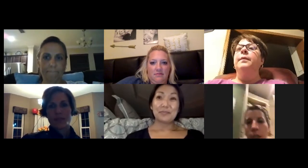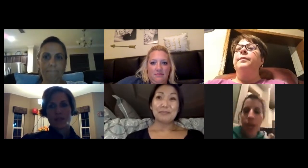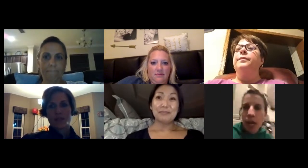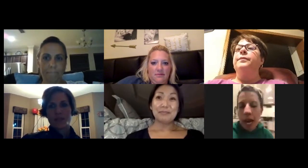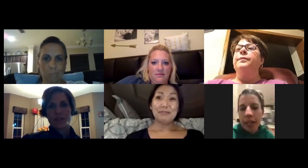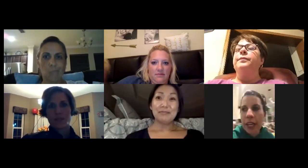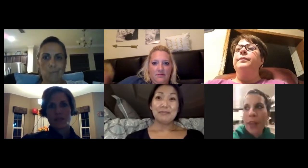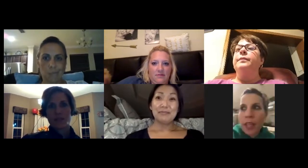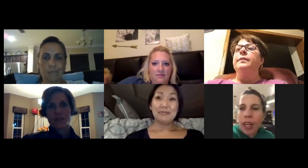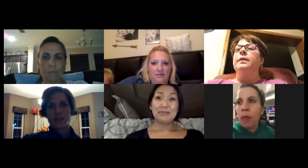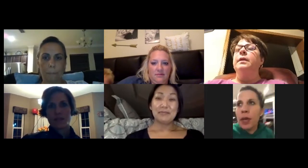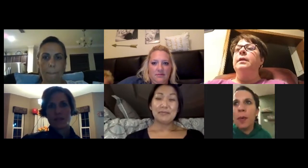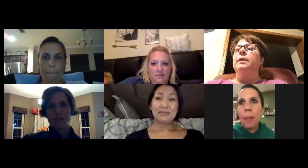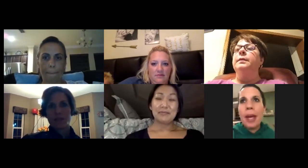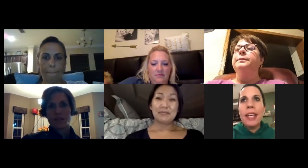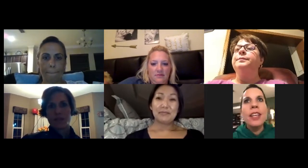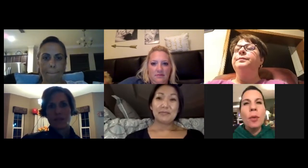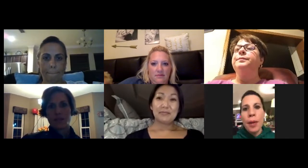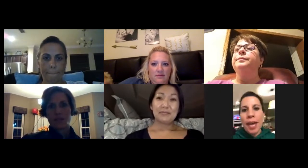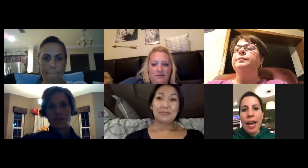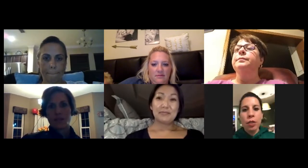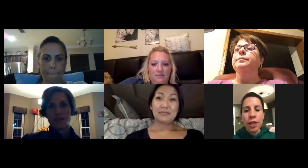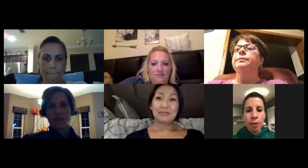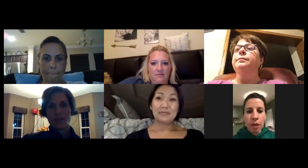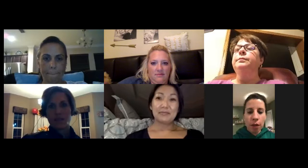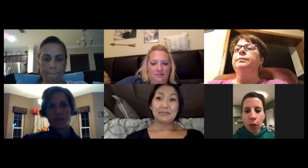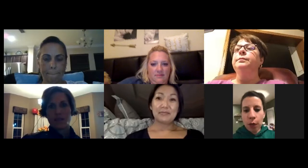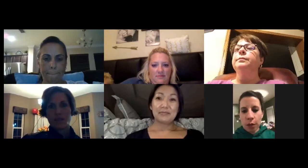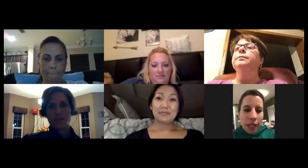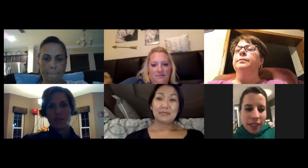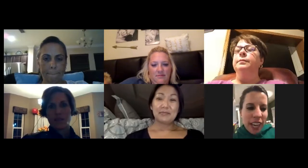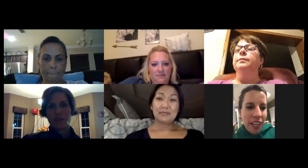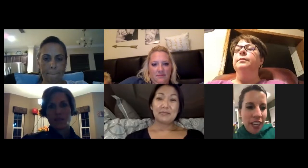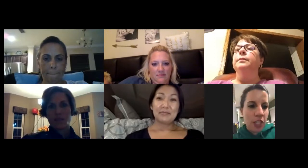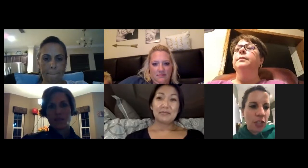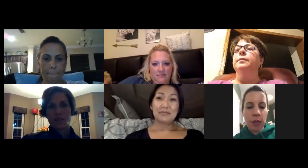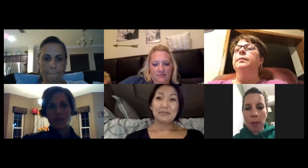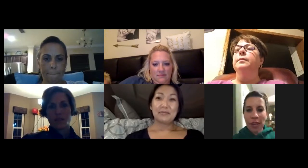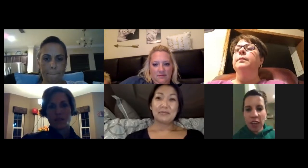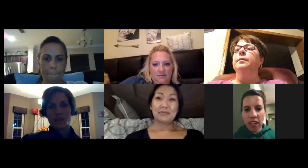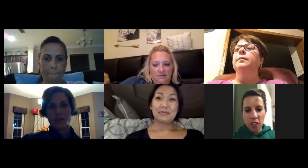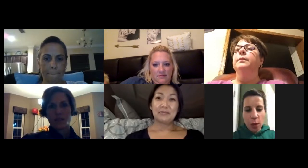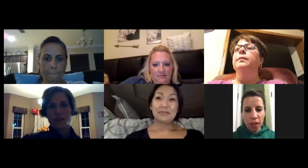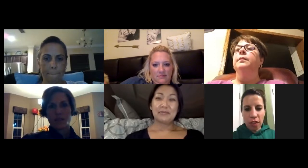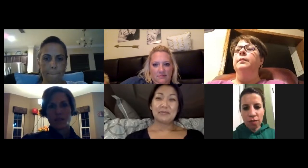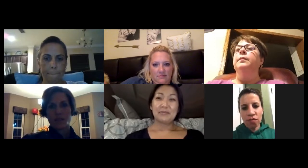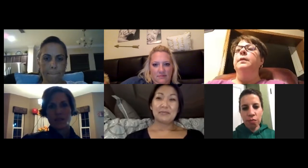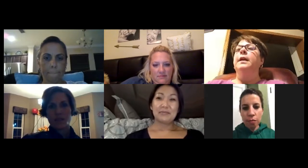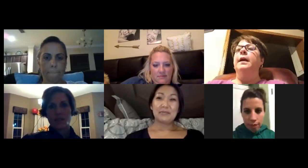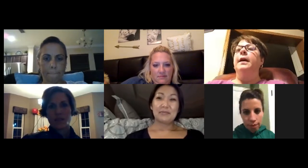I agree. I think that if we keep it basic, where we actually know those things, it kind of just shows them that we cared enough to know a little. Yeah.